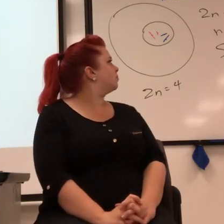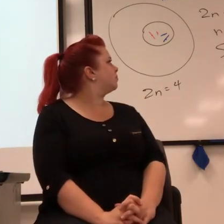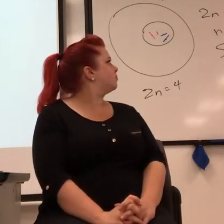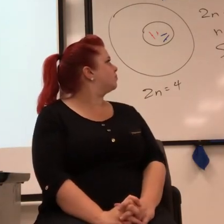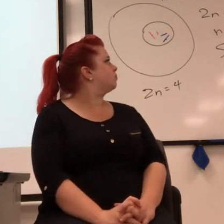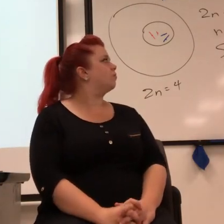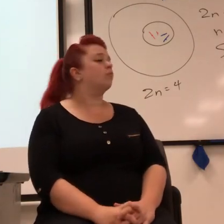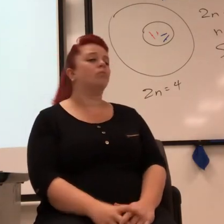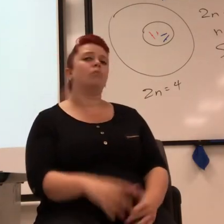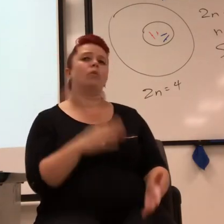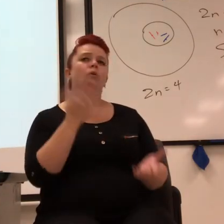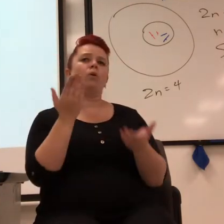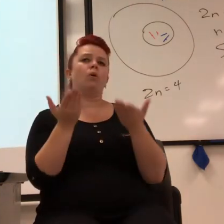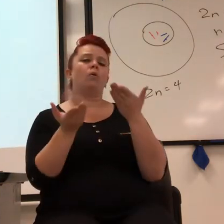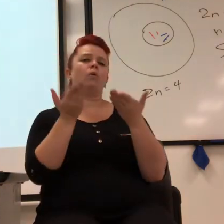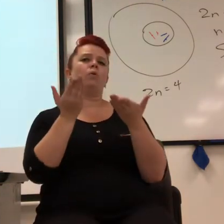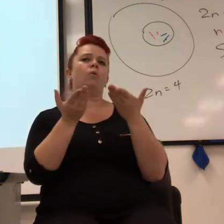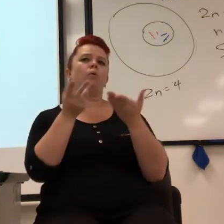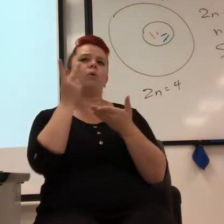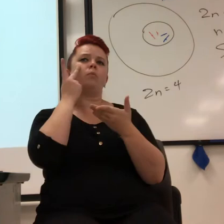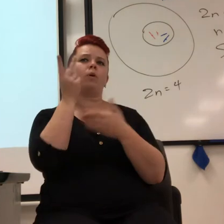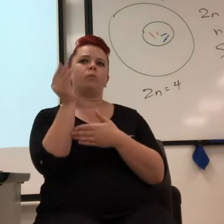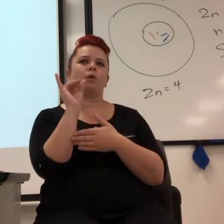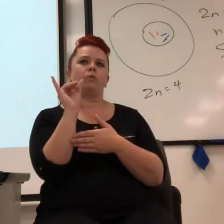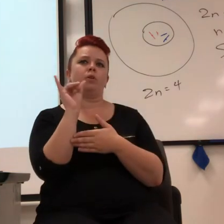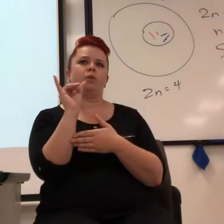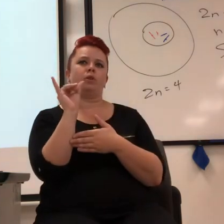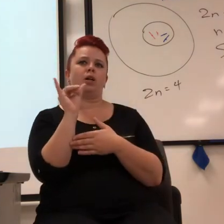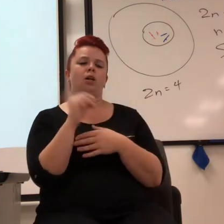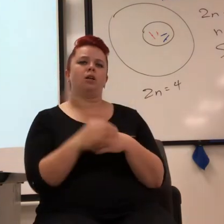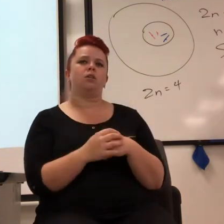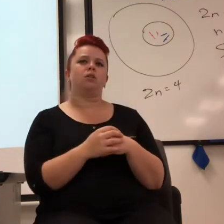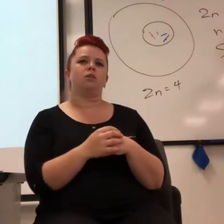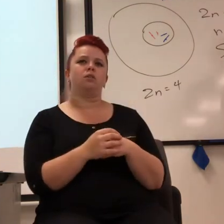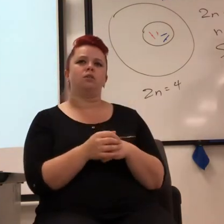So what that might look like is,